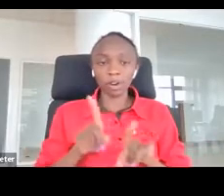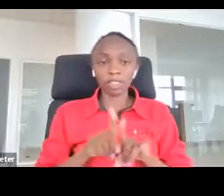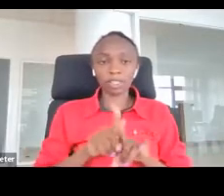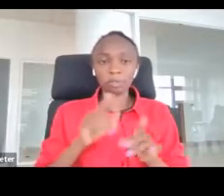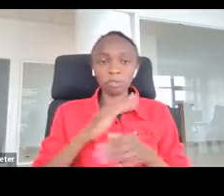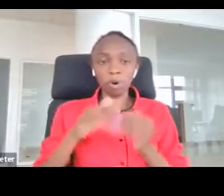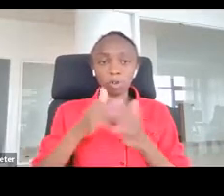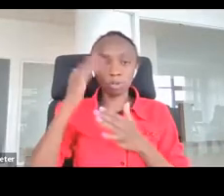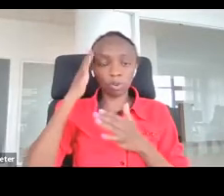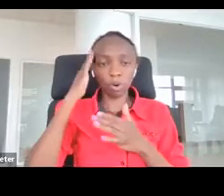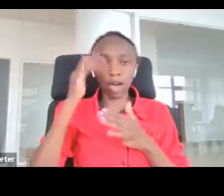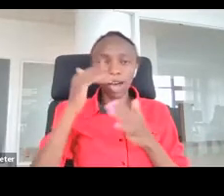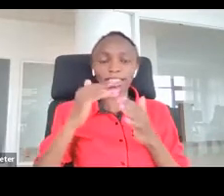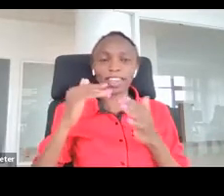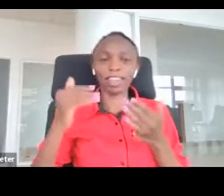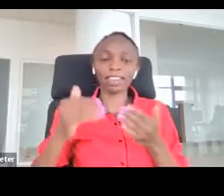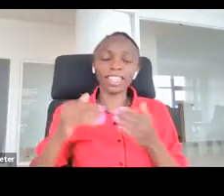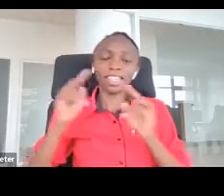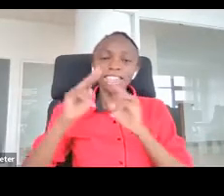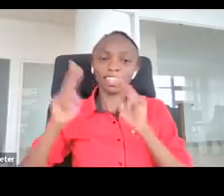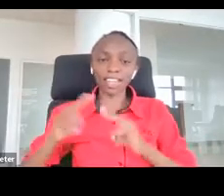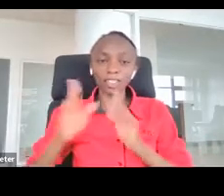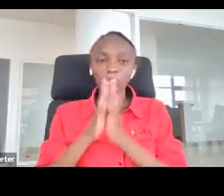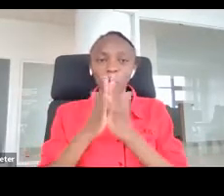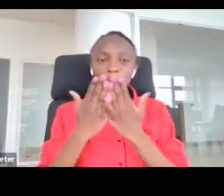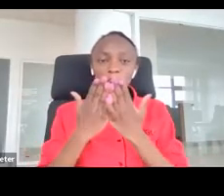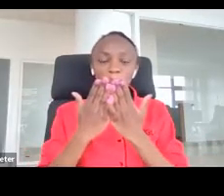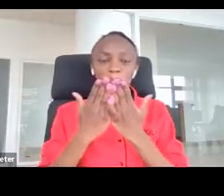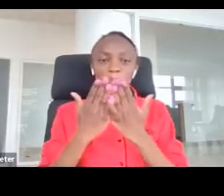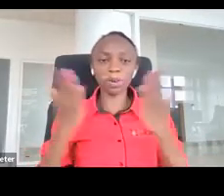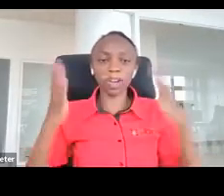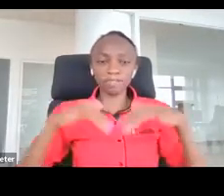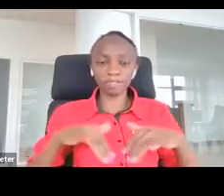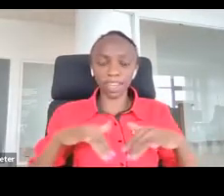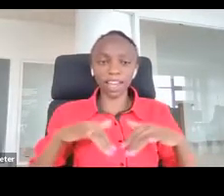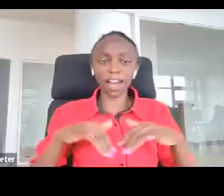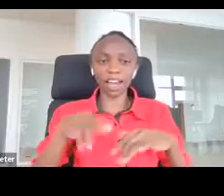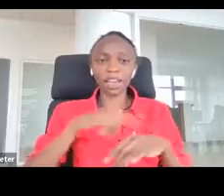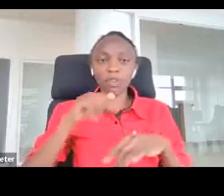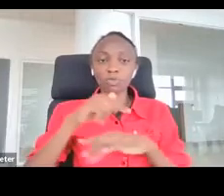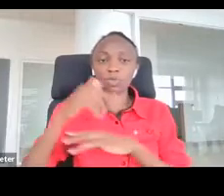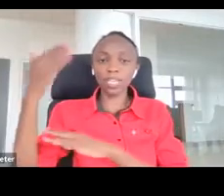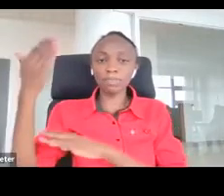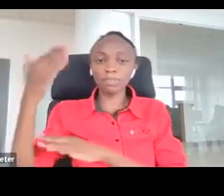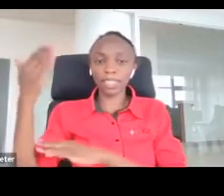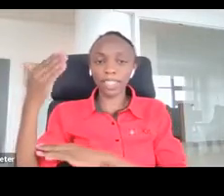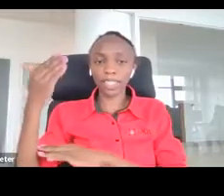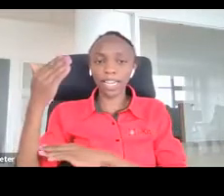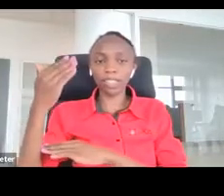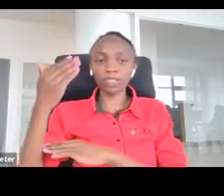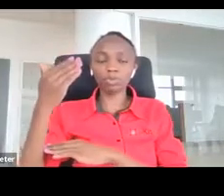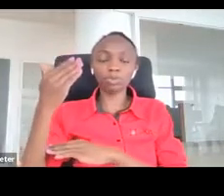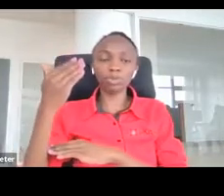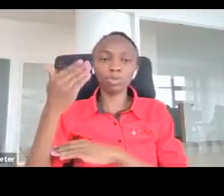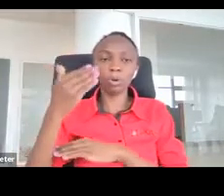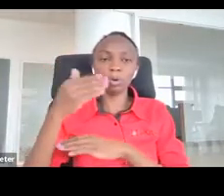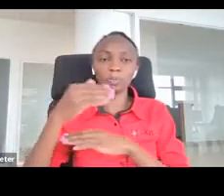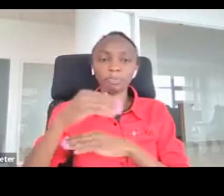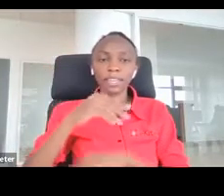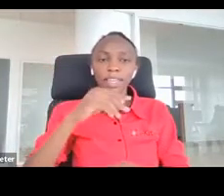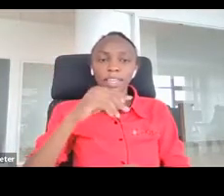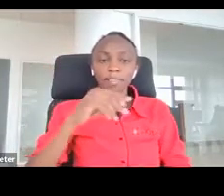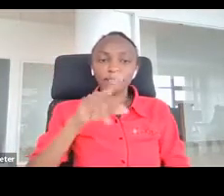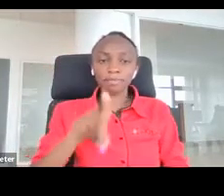Sharjah International Book Fair, we presented to Princess Budur a